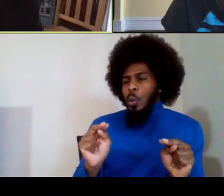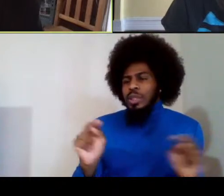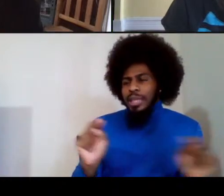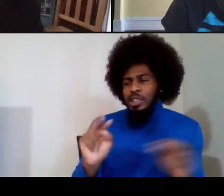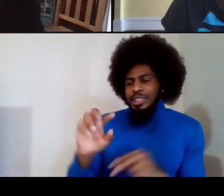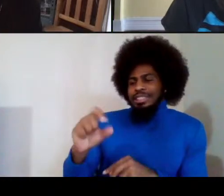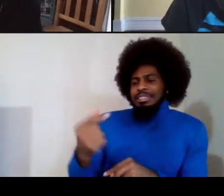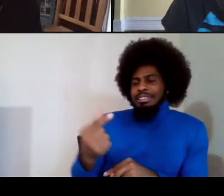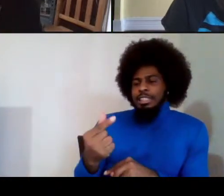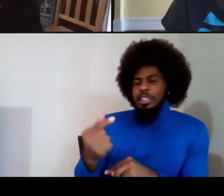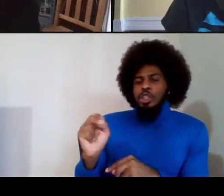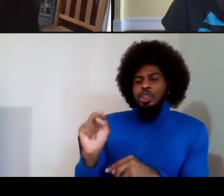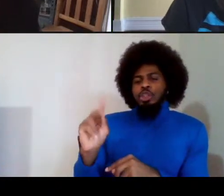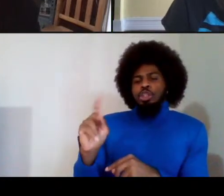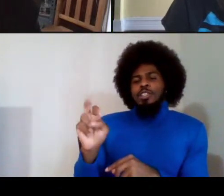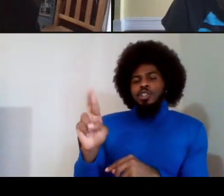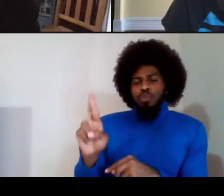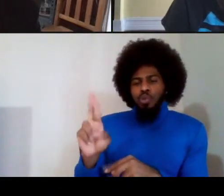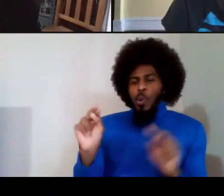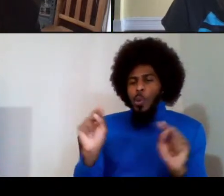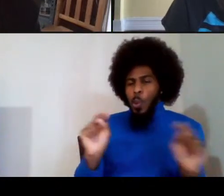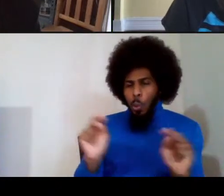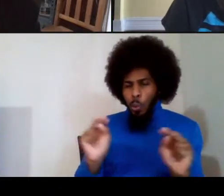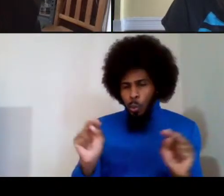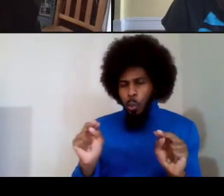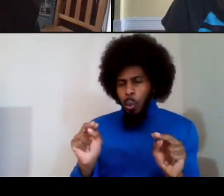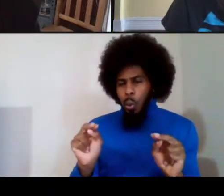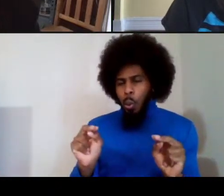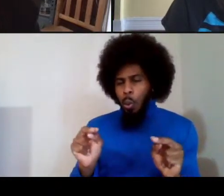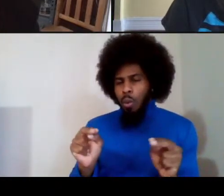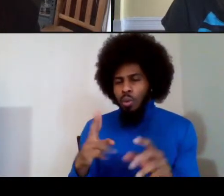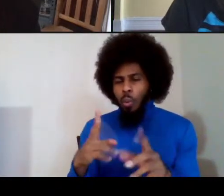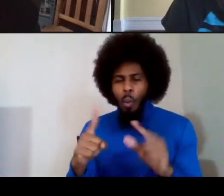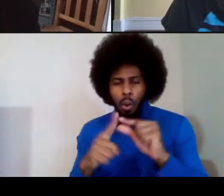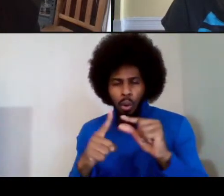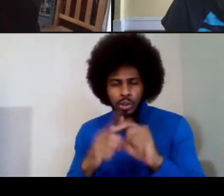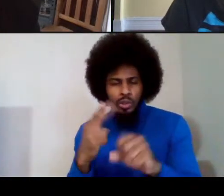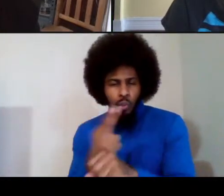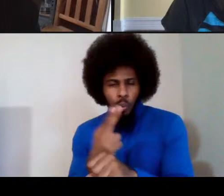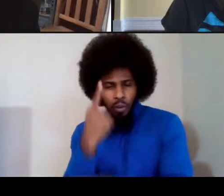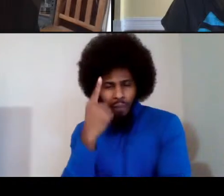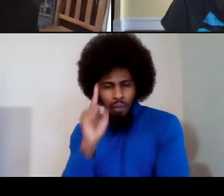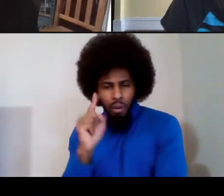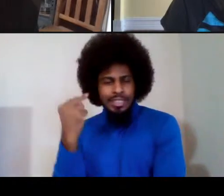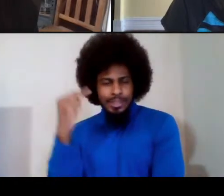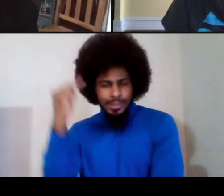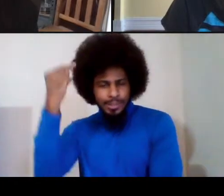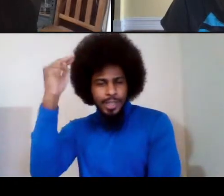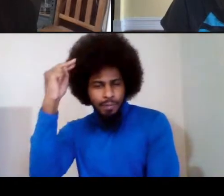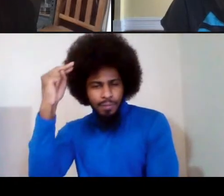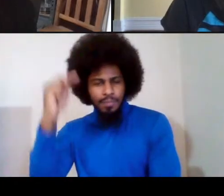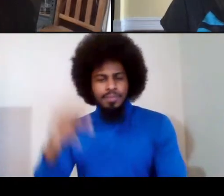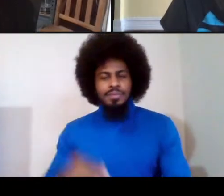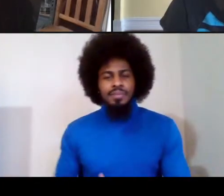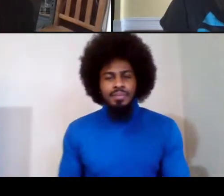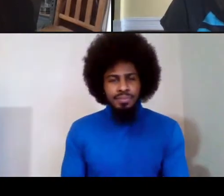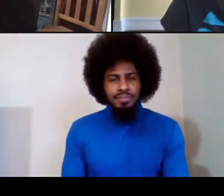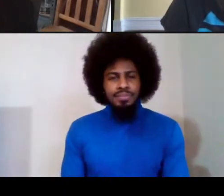Because I went the older ones that just, I'm from one of nine. So I just went the ones that just